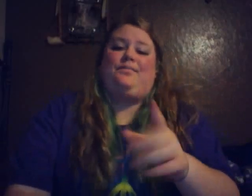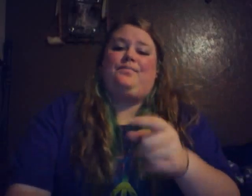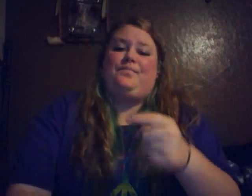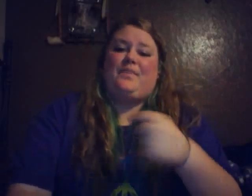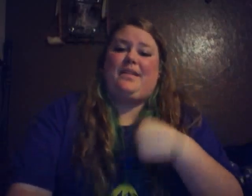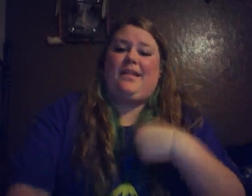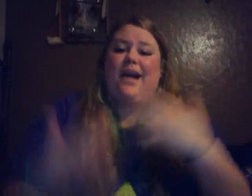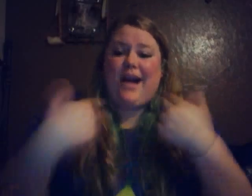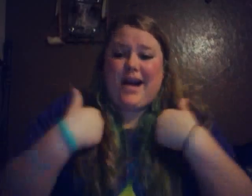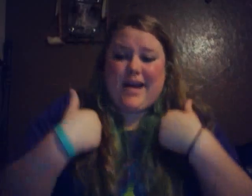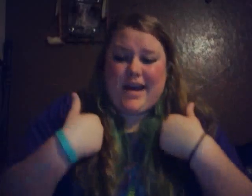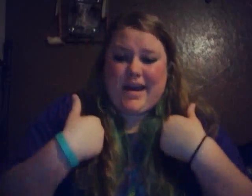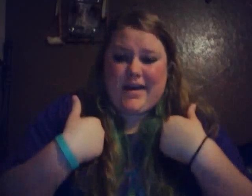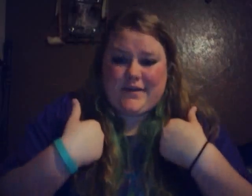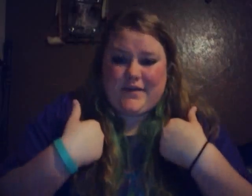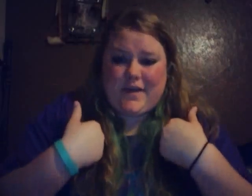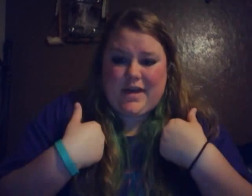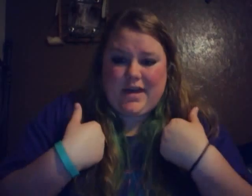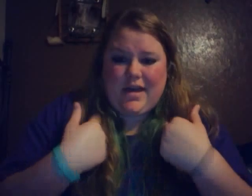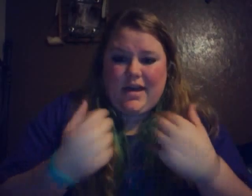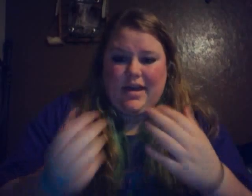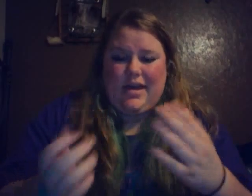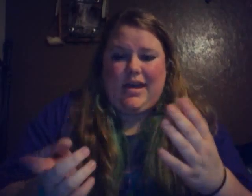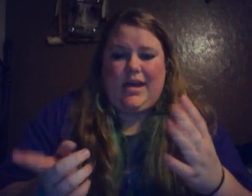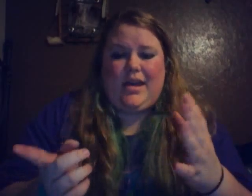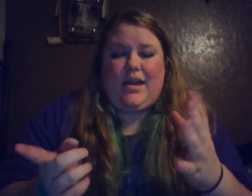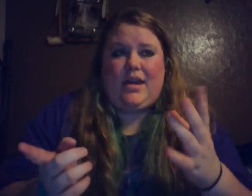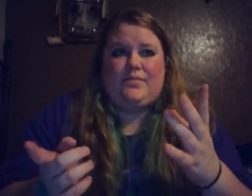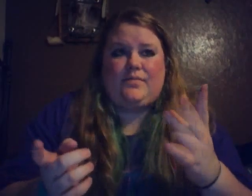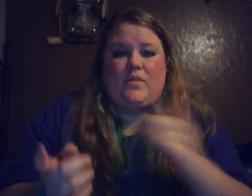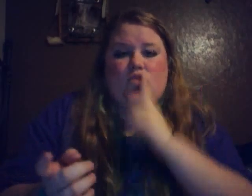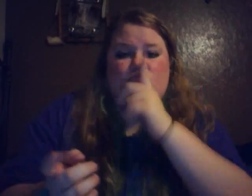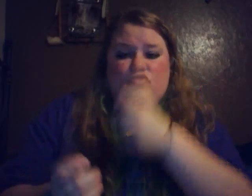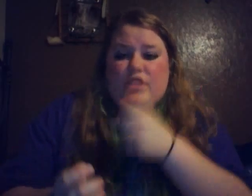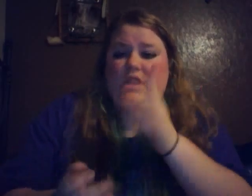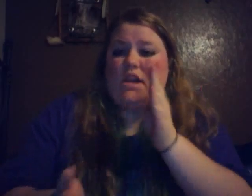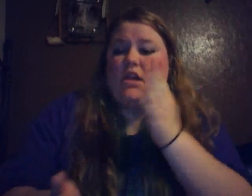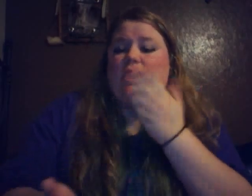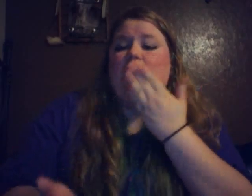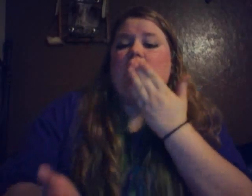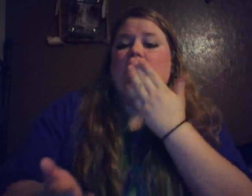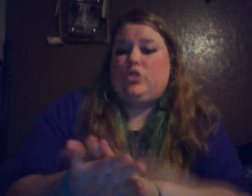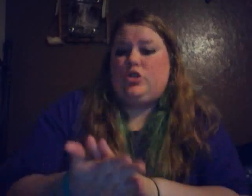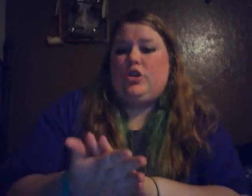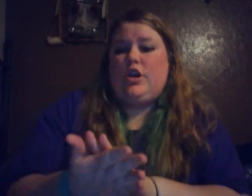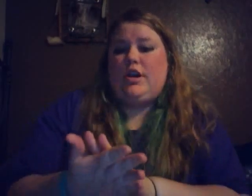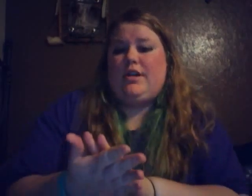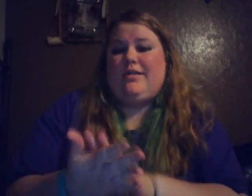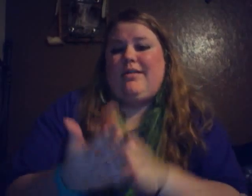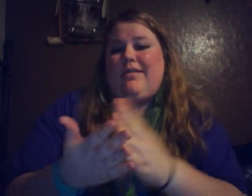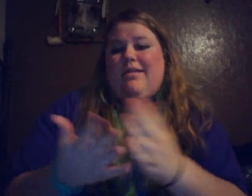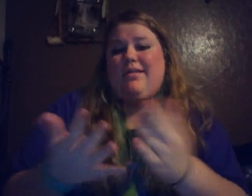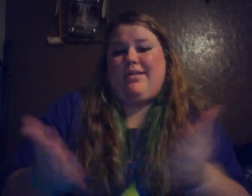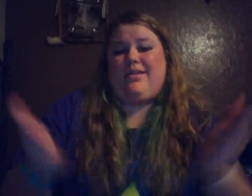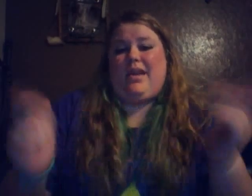I have a really good thing